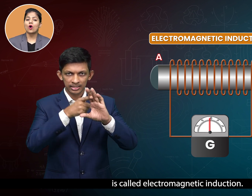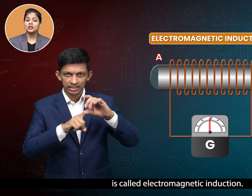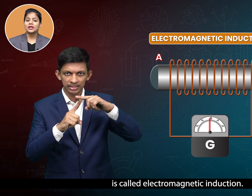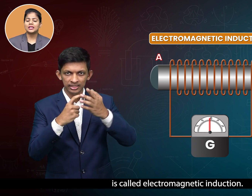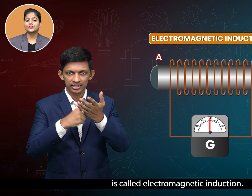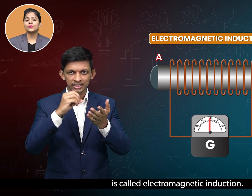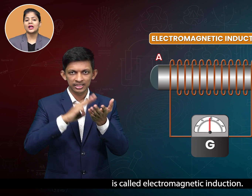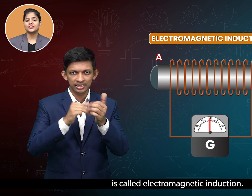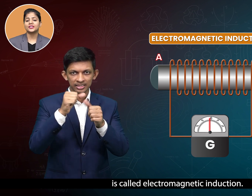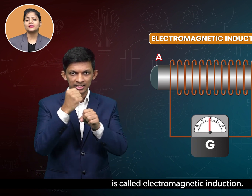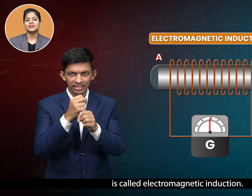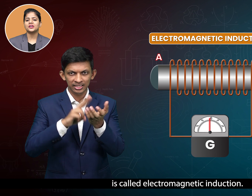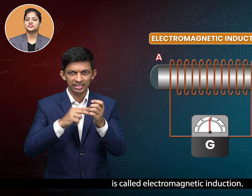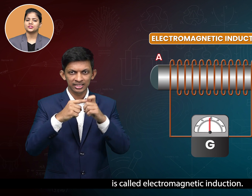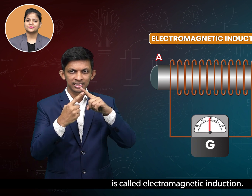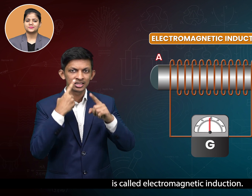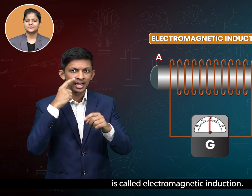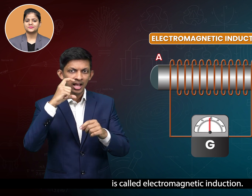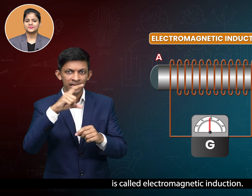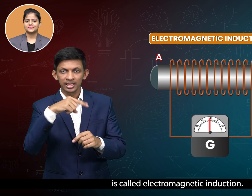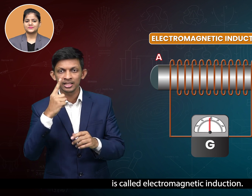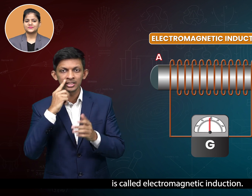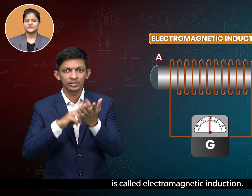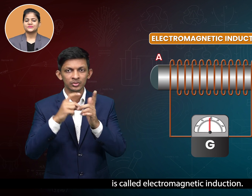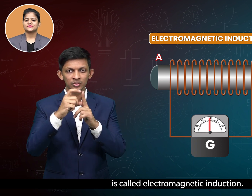is called electromagnetic induction.